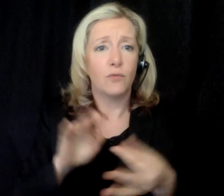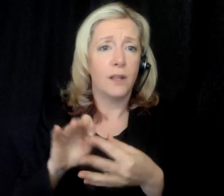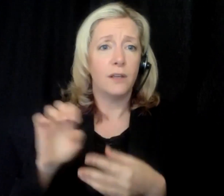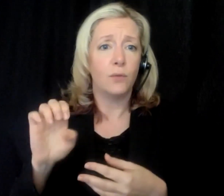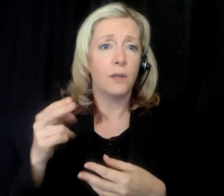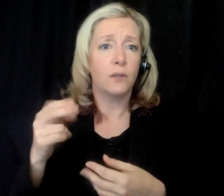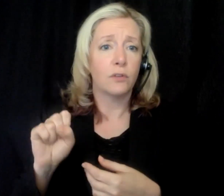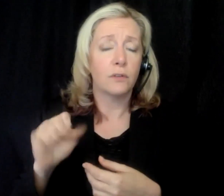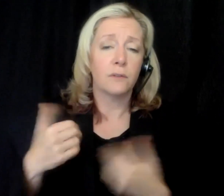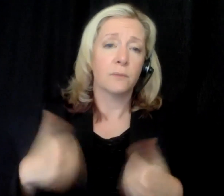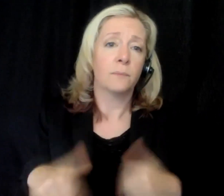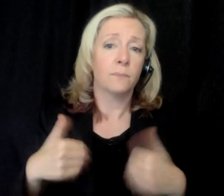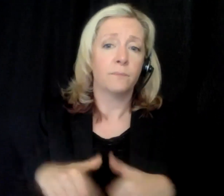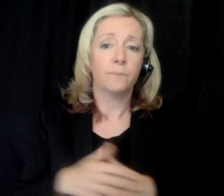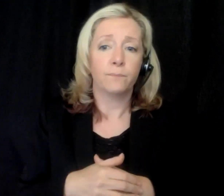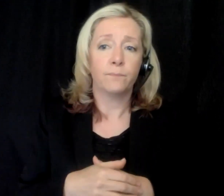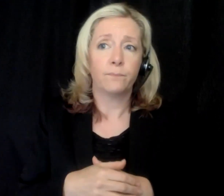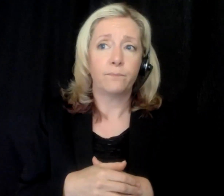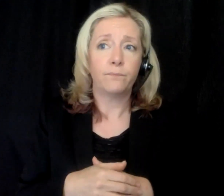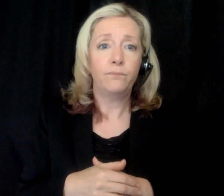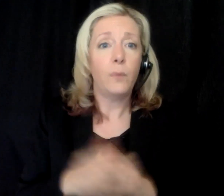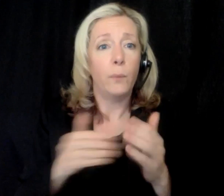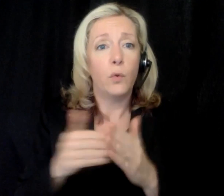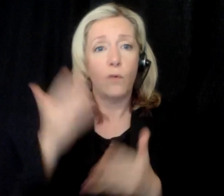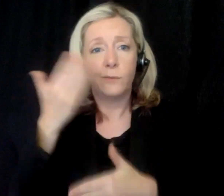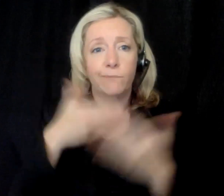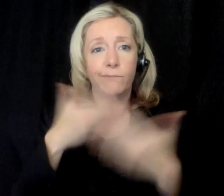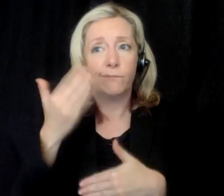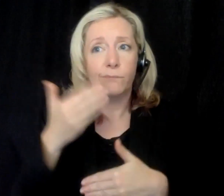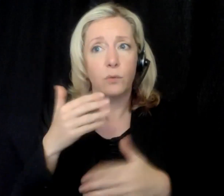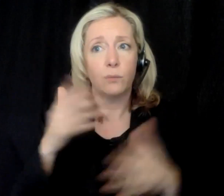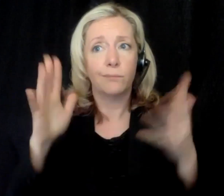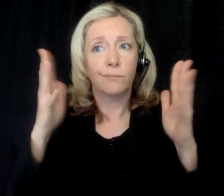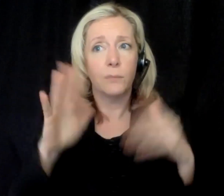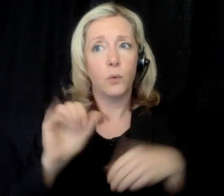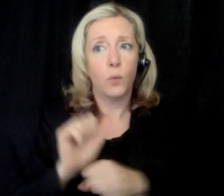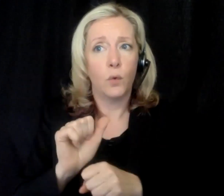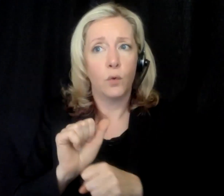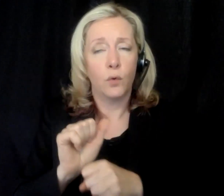know, don't make the headlines, so to speak. So commend you and all for your work.